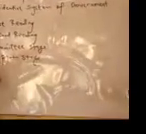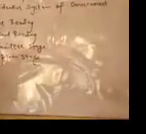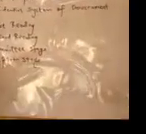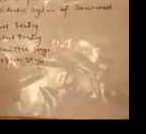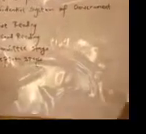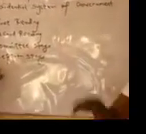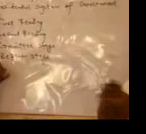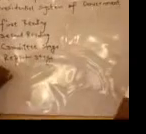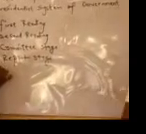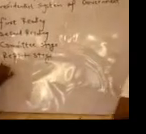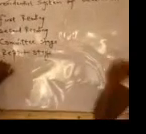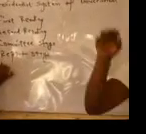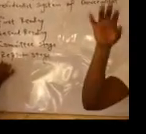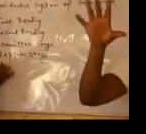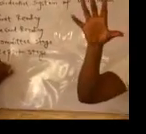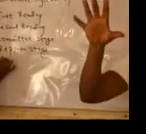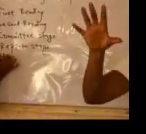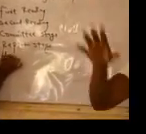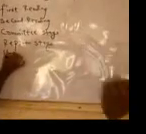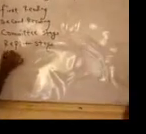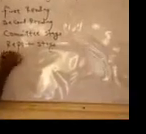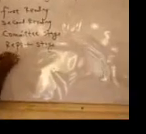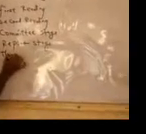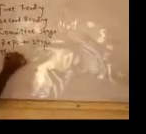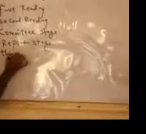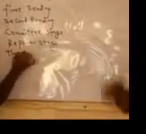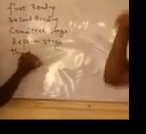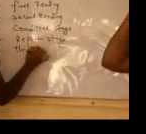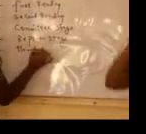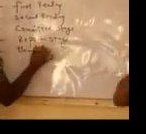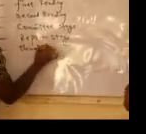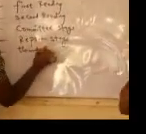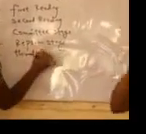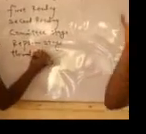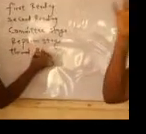And then 5, remember they said 5.